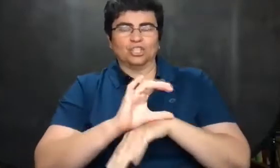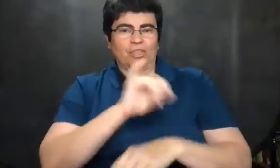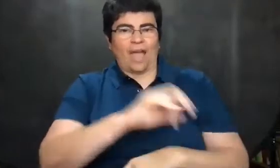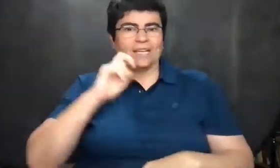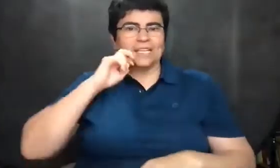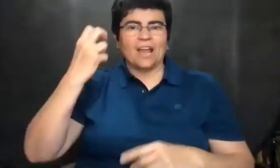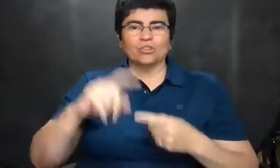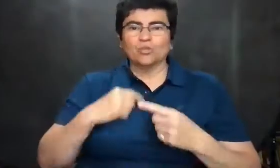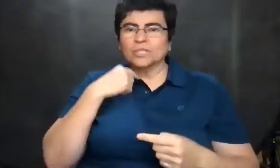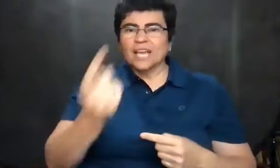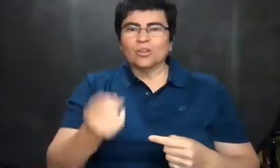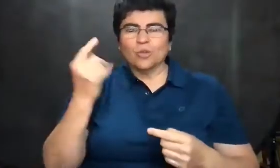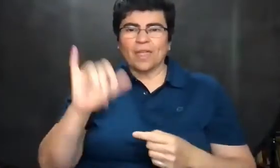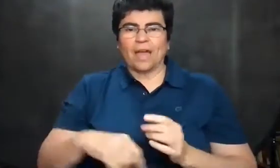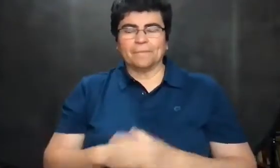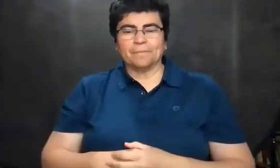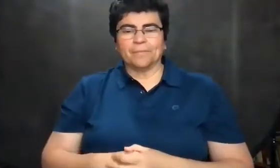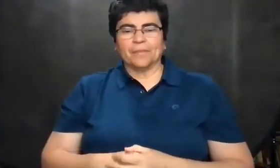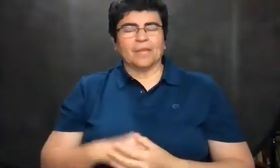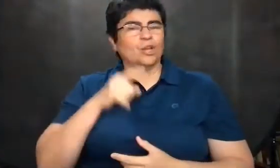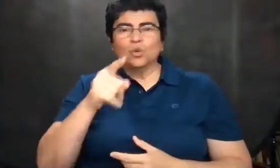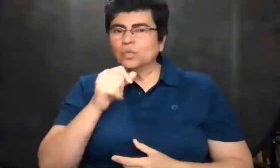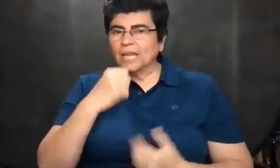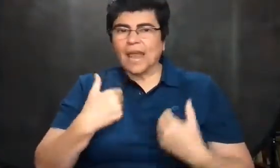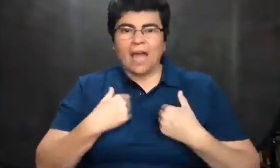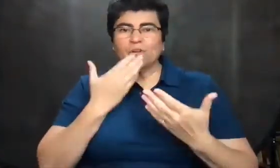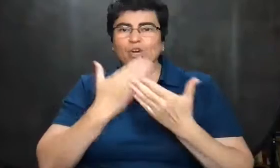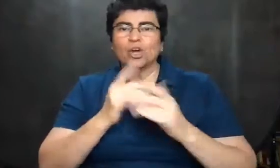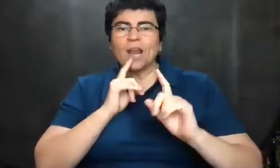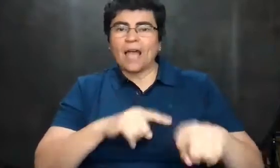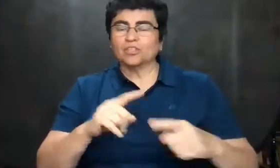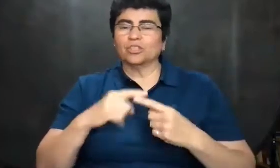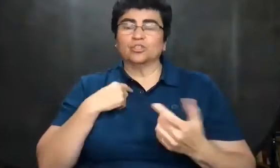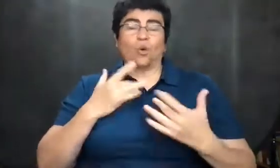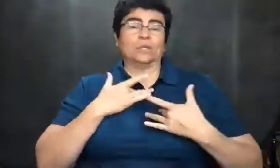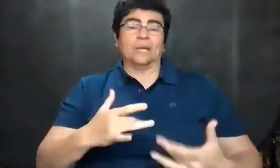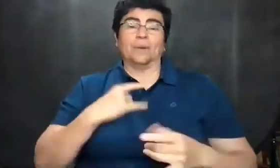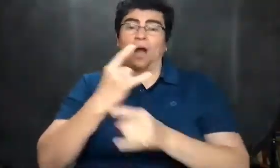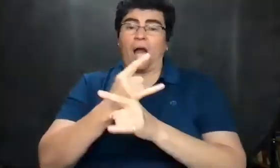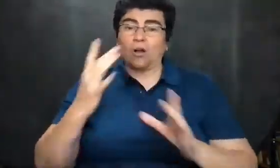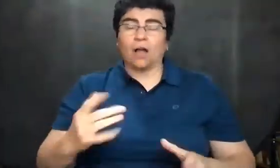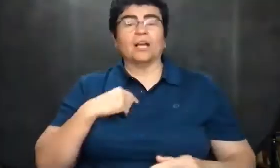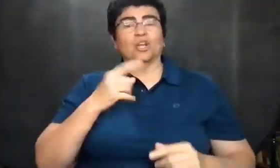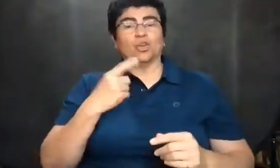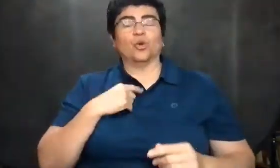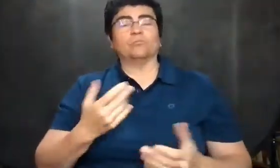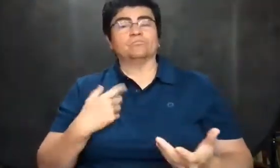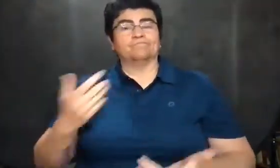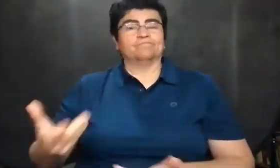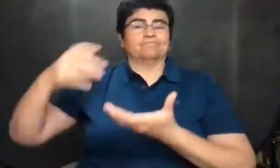you. And you didn't have a good answer. So being the typical alcoholic that you are, you pick up your kit and caboodle and out the door